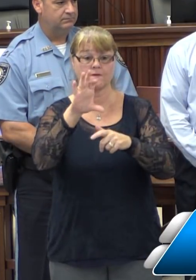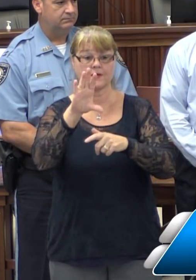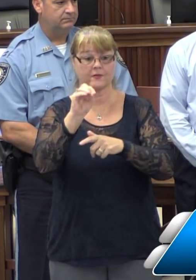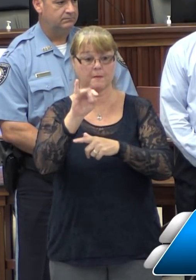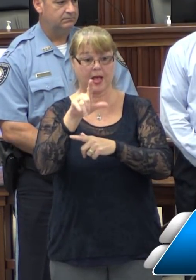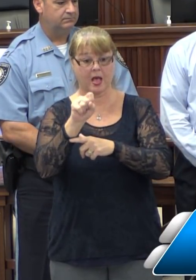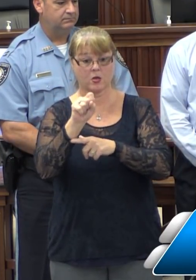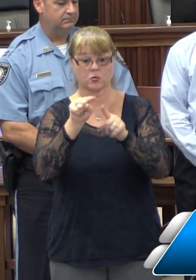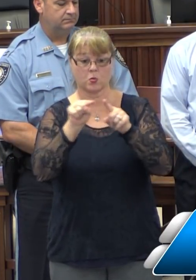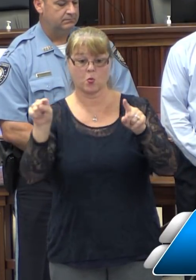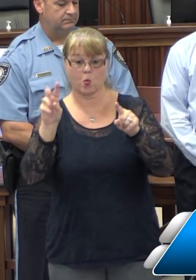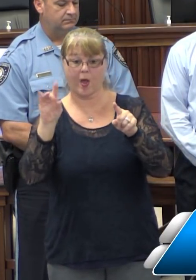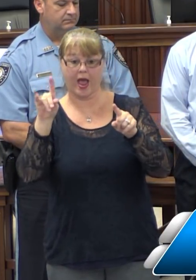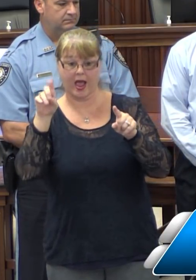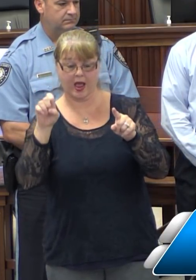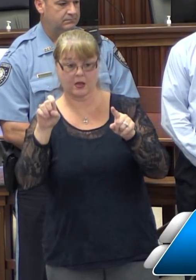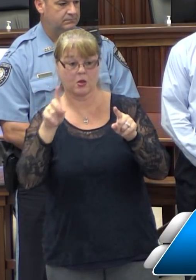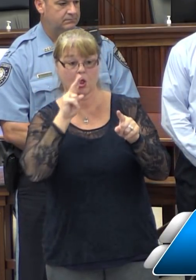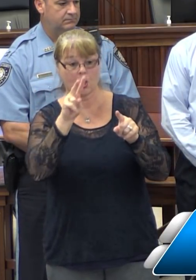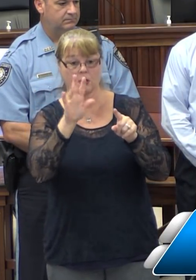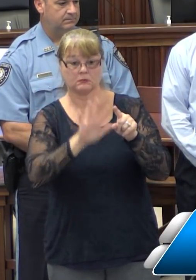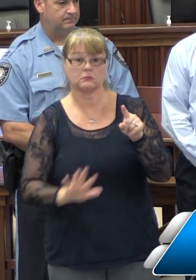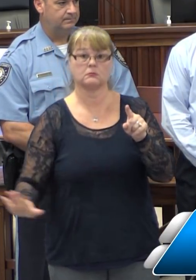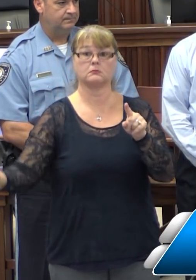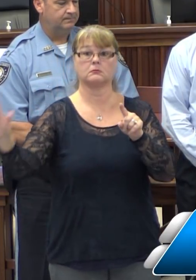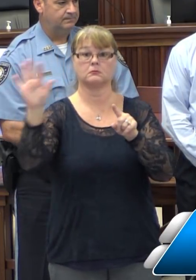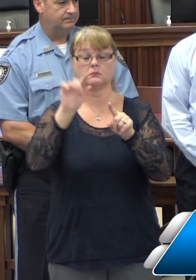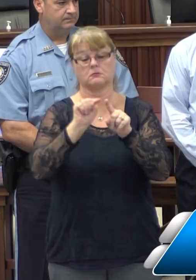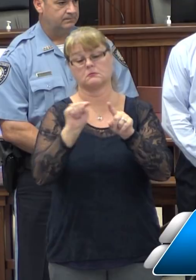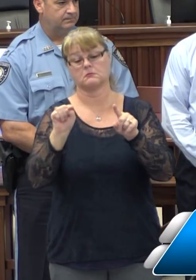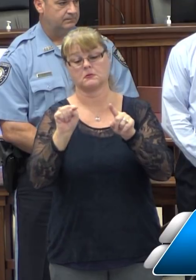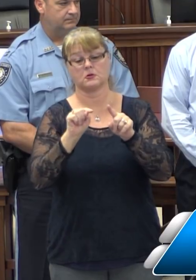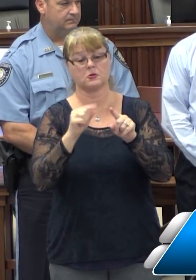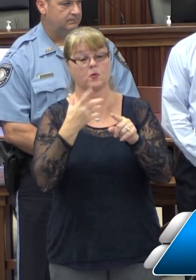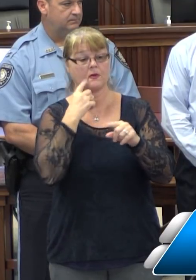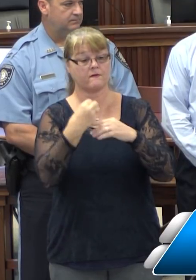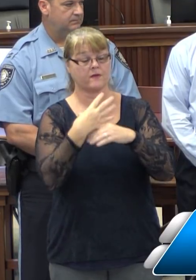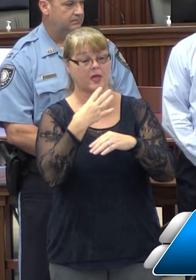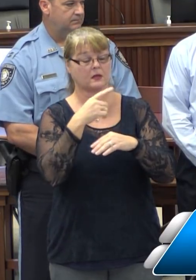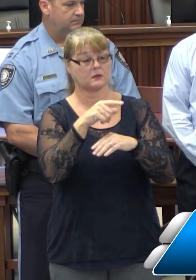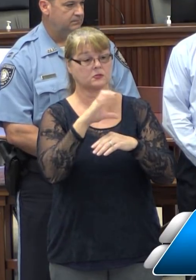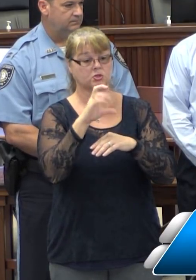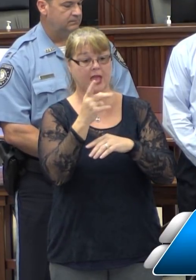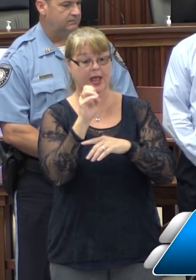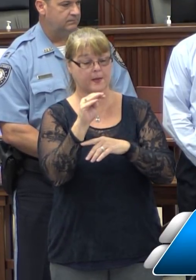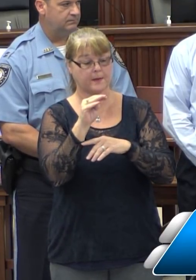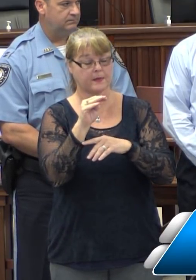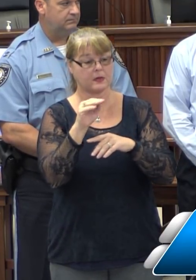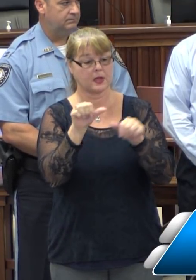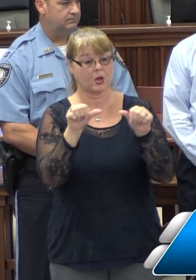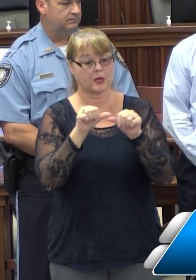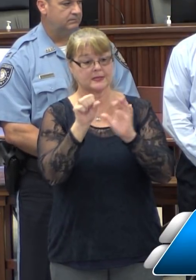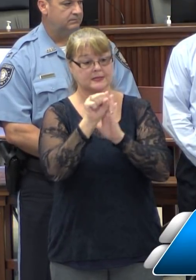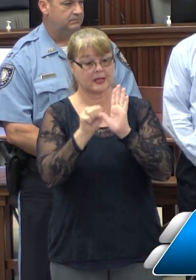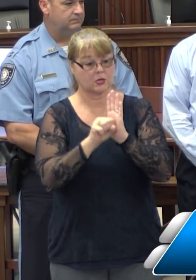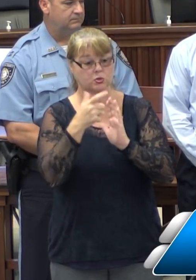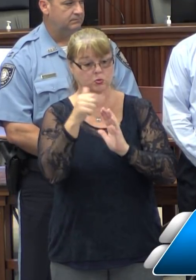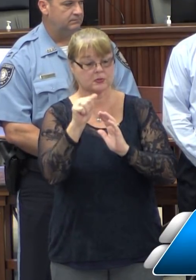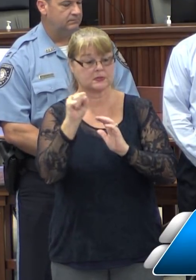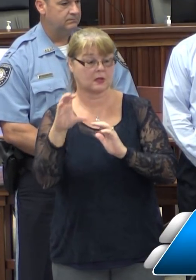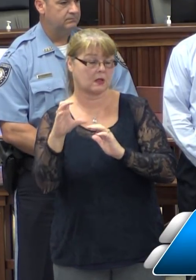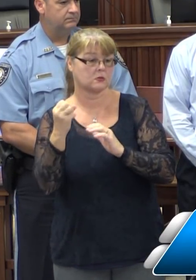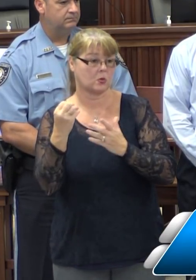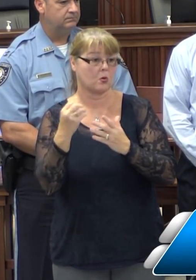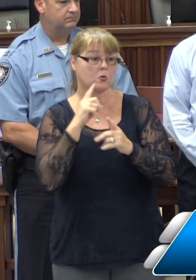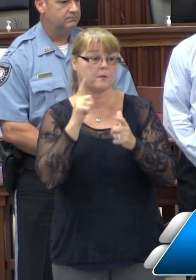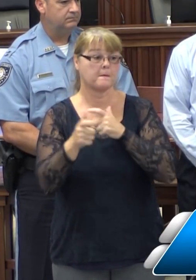miles wide, so we're looking at a radius of that to affect Chatham County and slowly come through the state of Georgia and South Carolina.